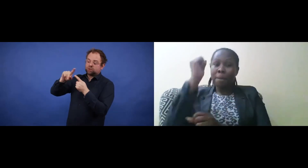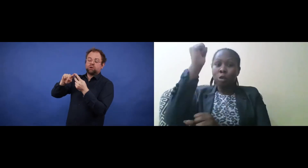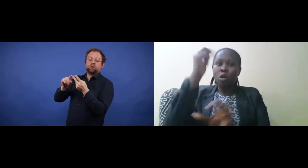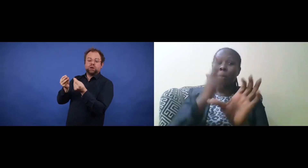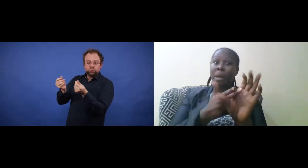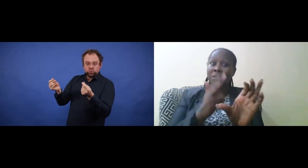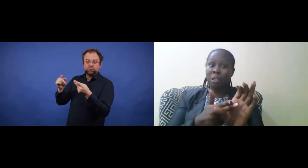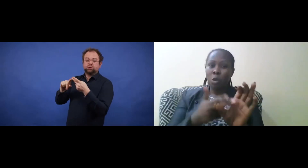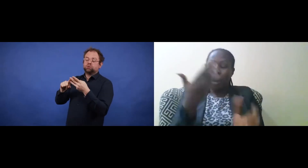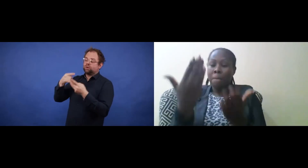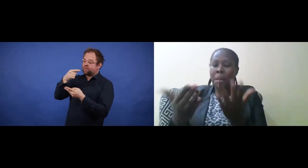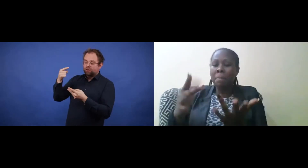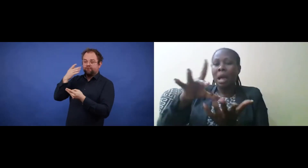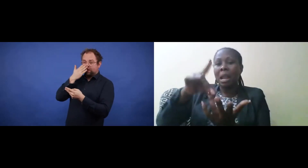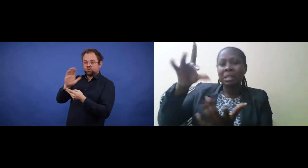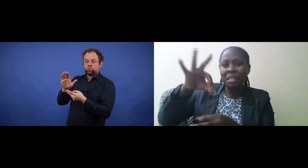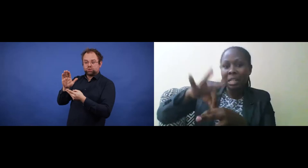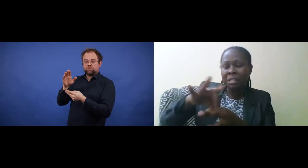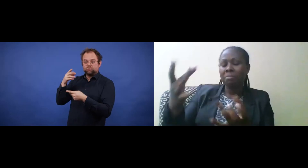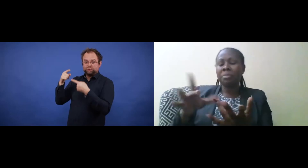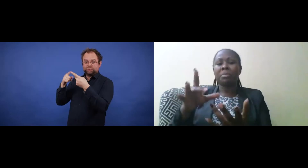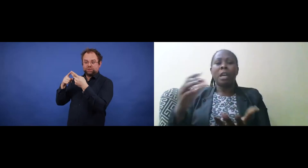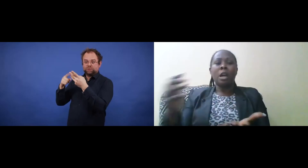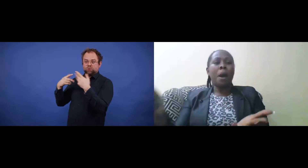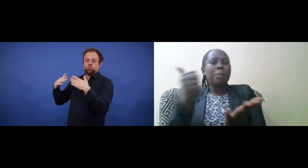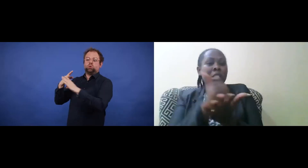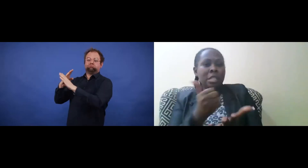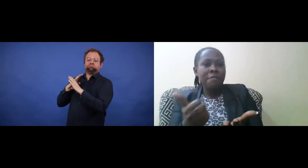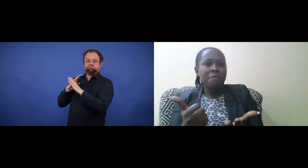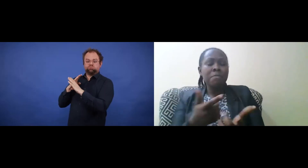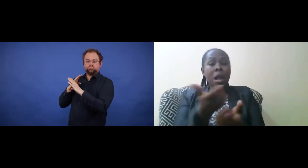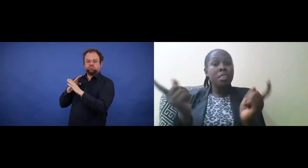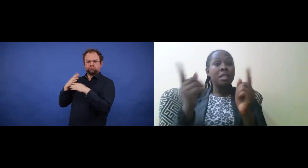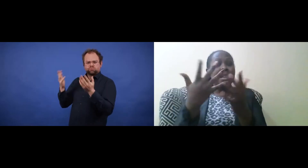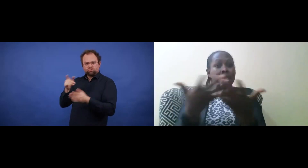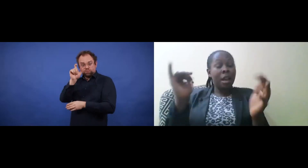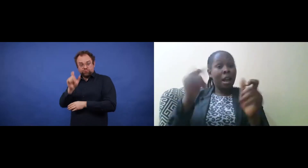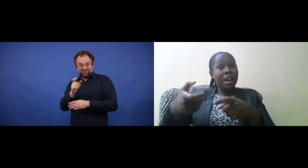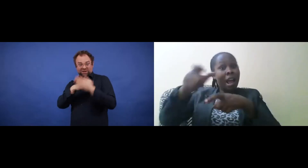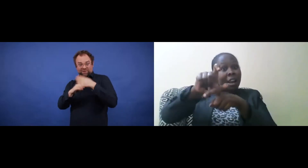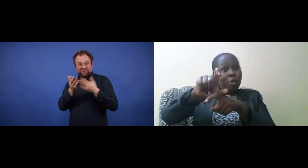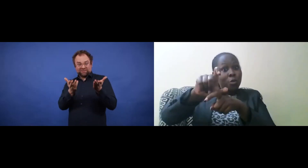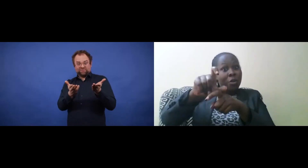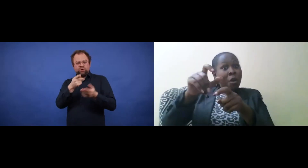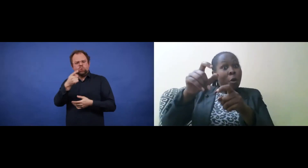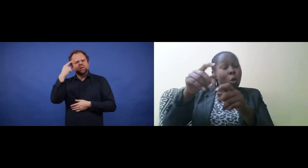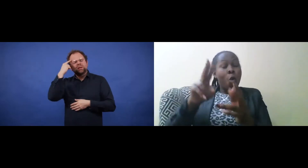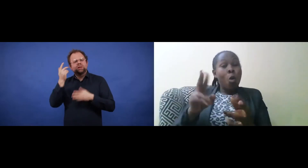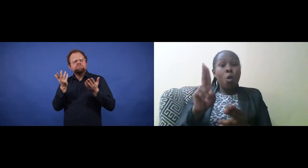youth with disabilities participate on a political, maybe on appointive and elective